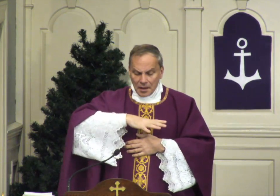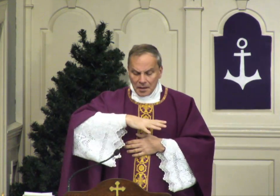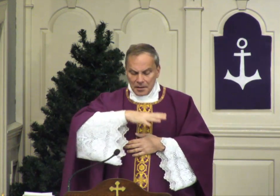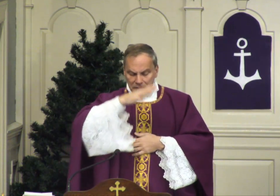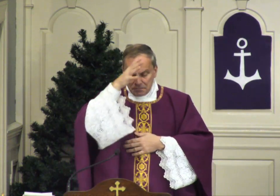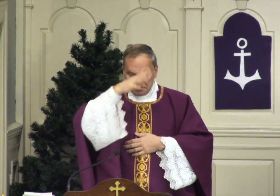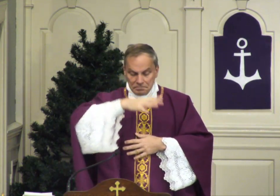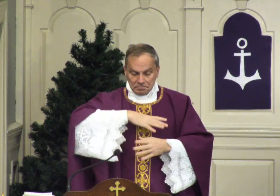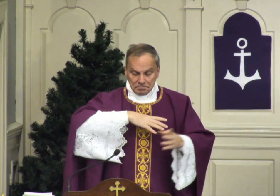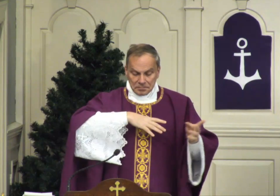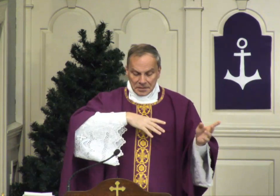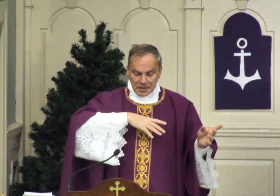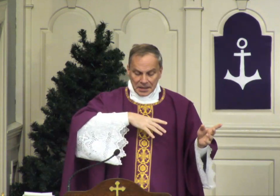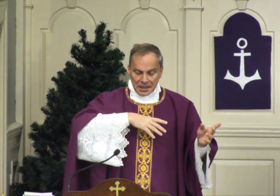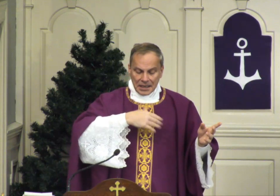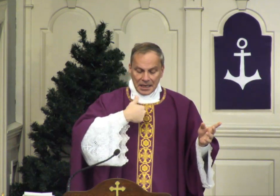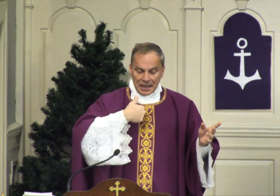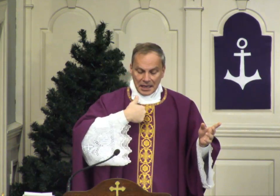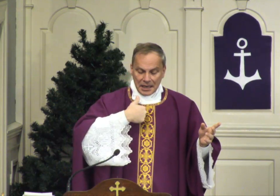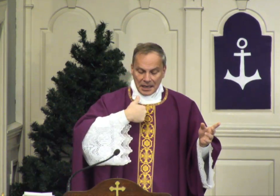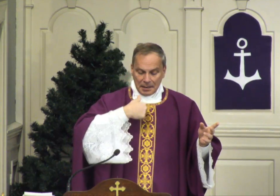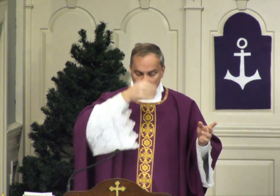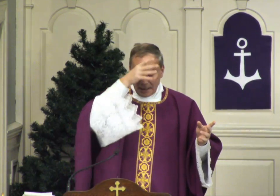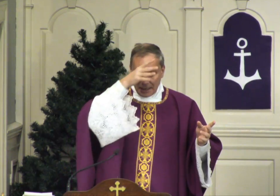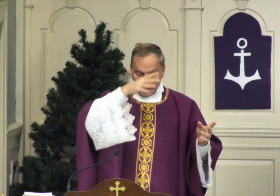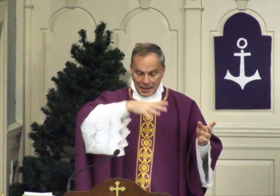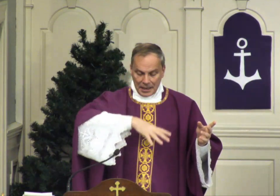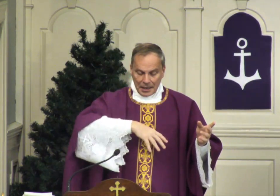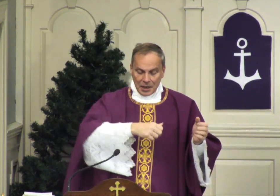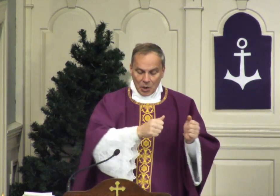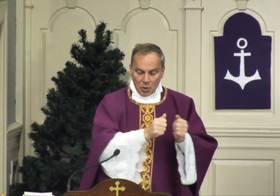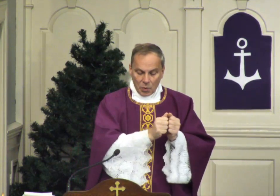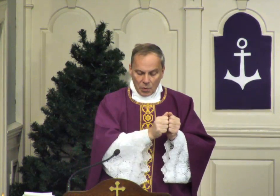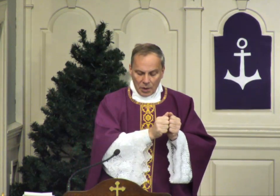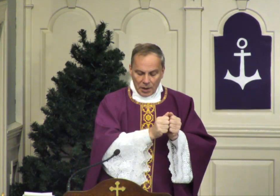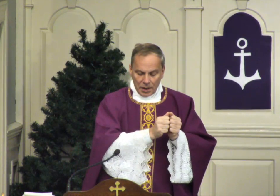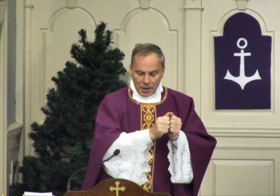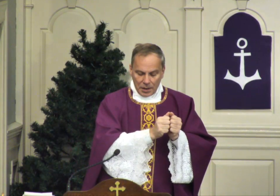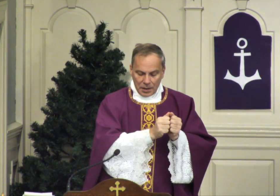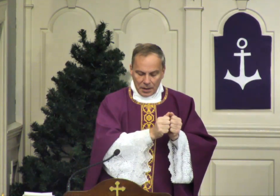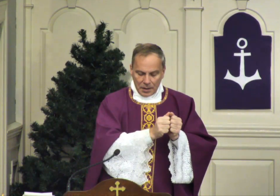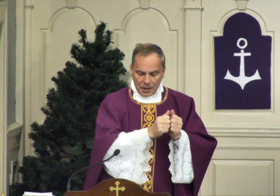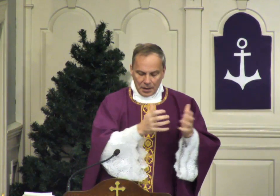And some men brought on a stretcher a man who was paralyzed.